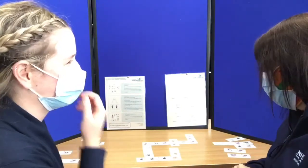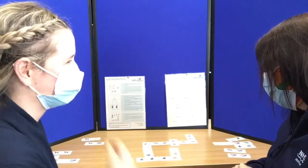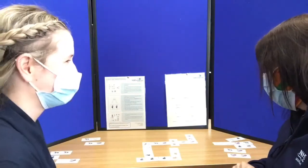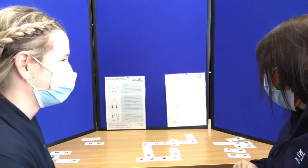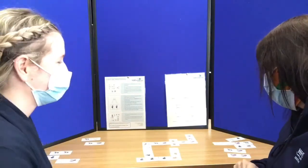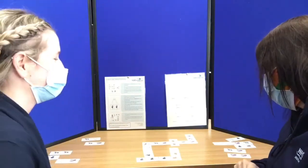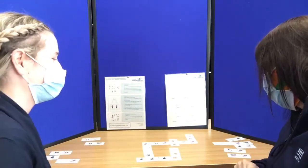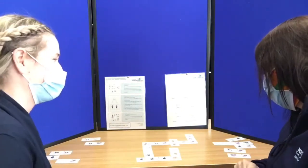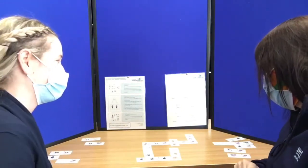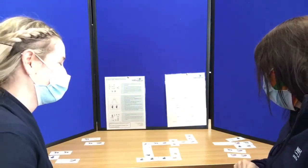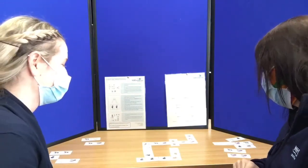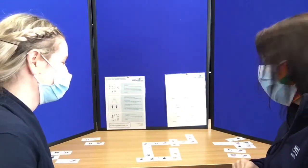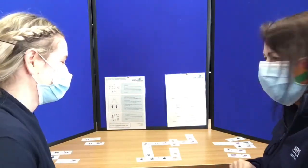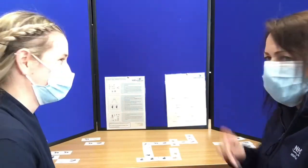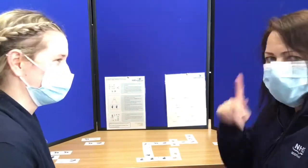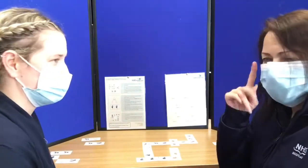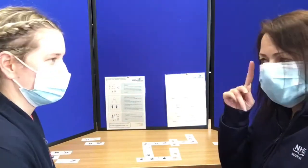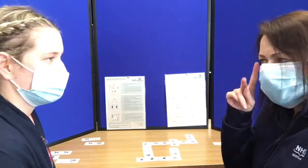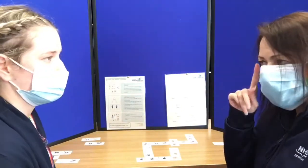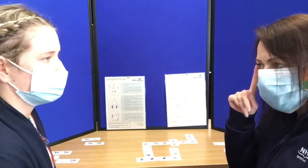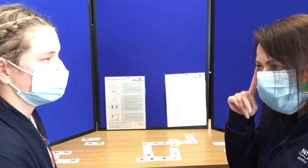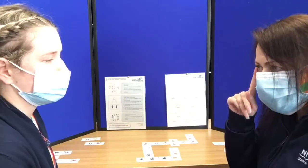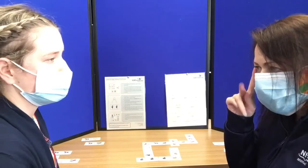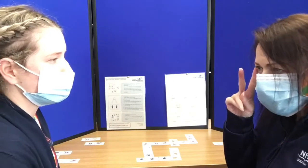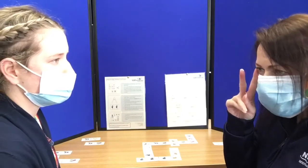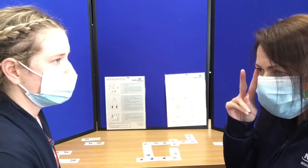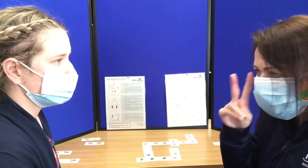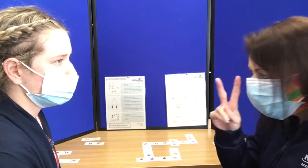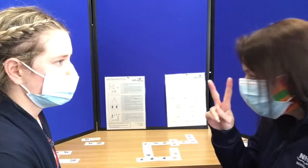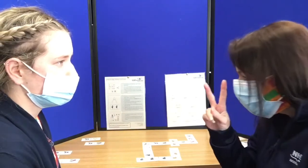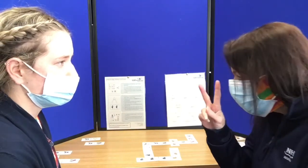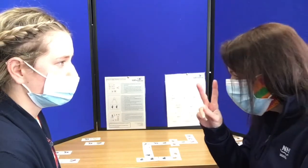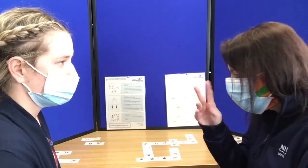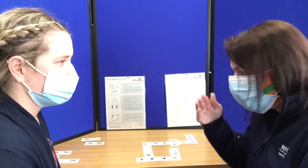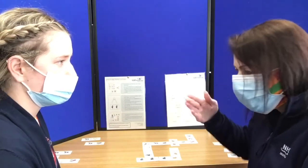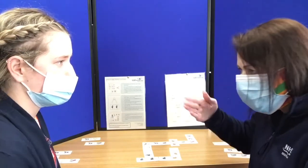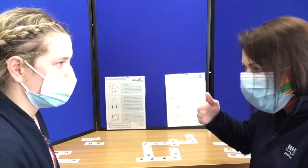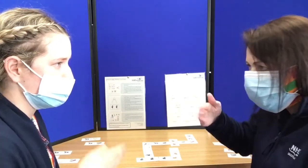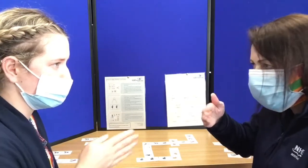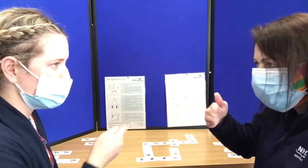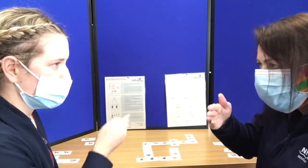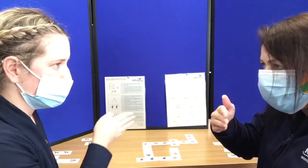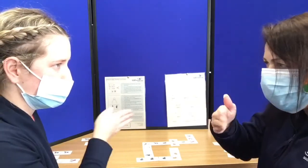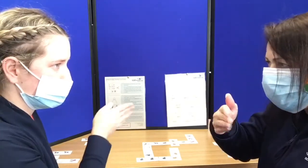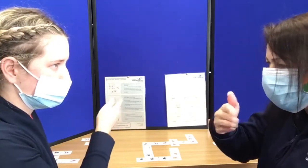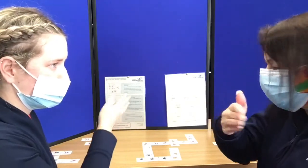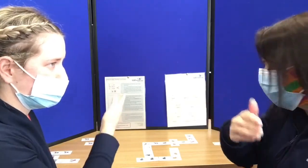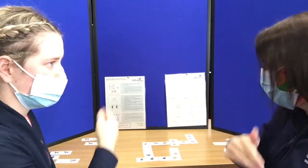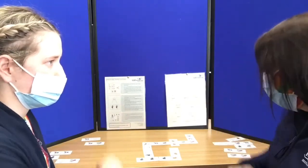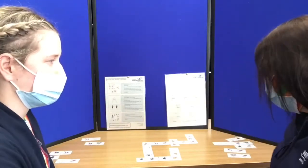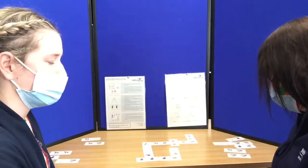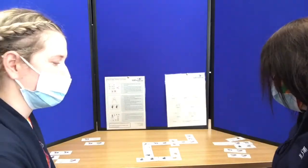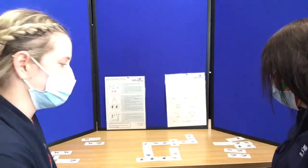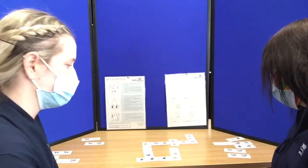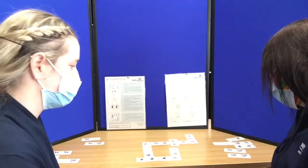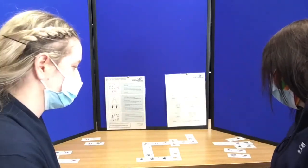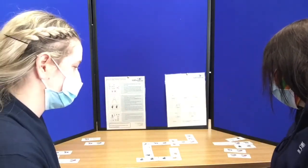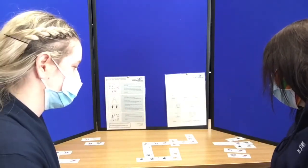each other. They just watch them. Watch the fish Watch them swim. swimming away. Oh.